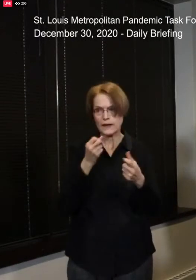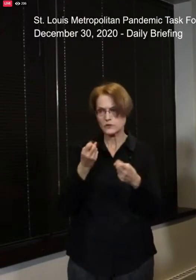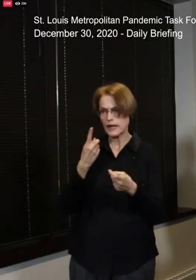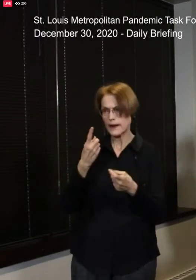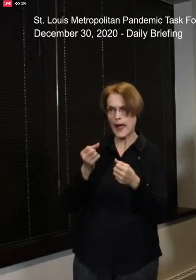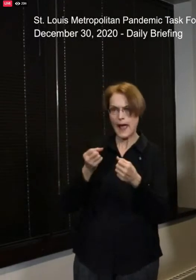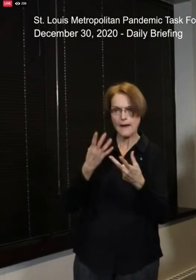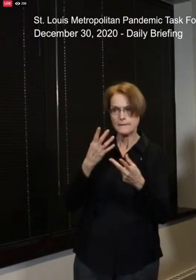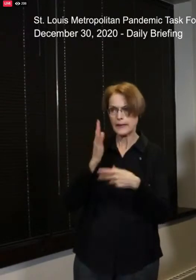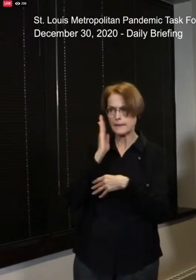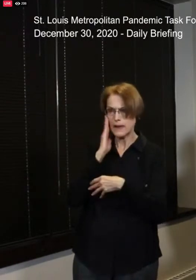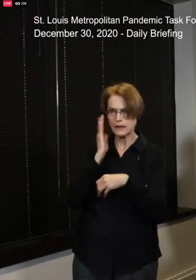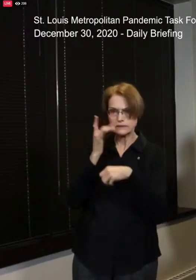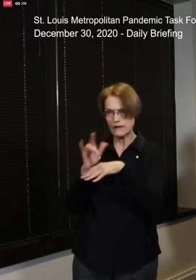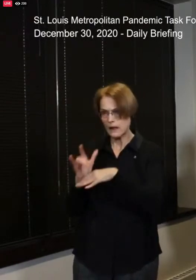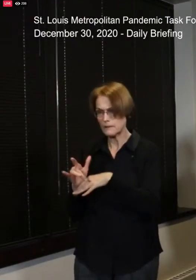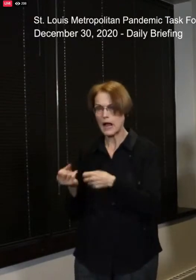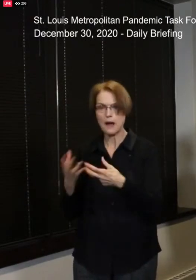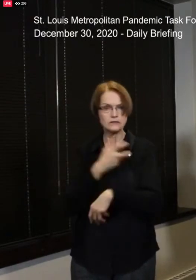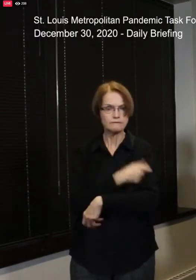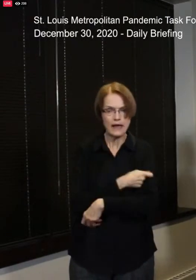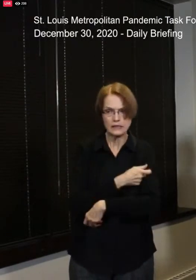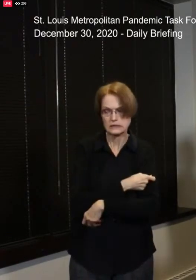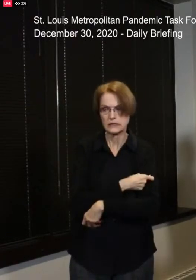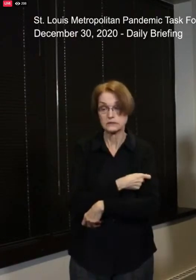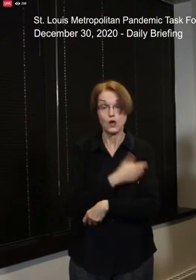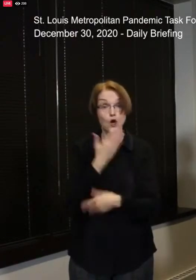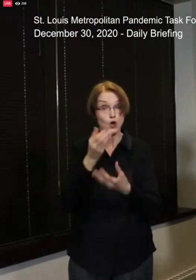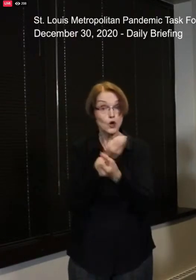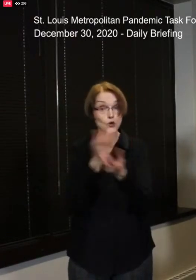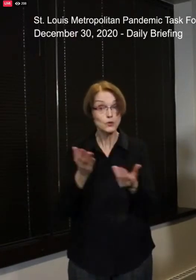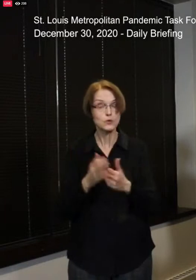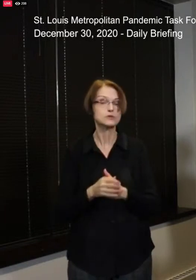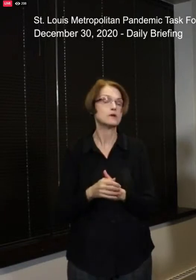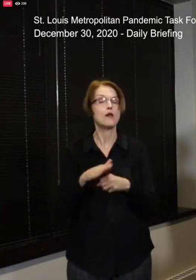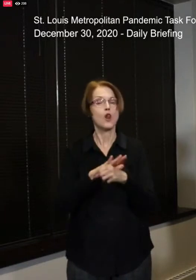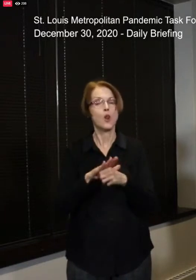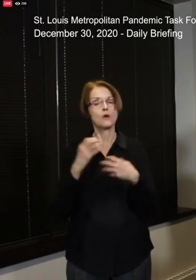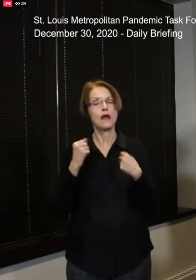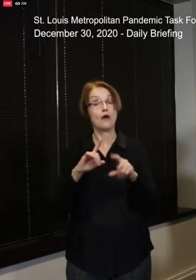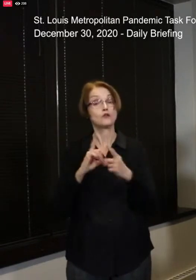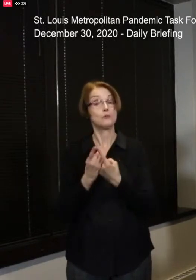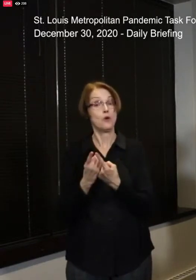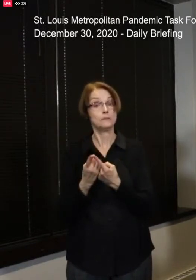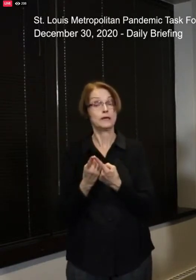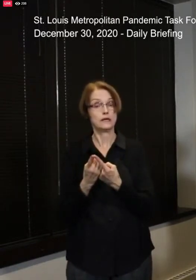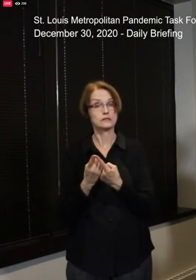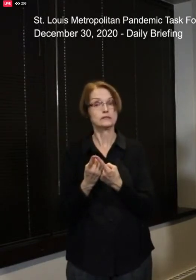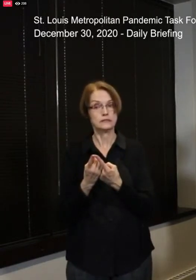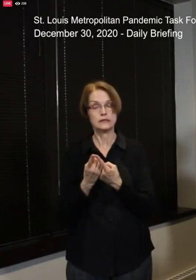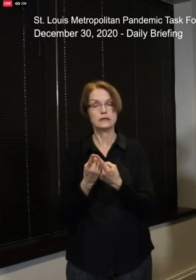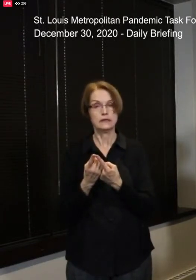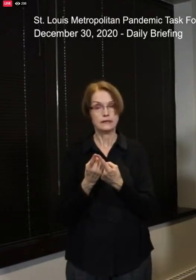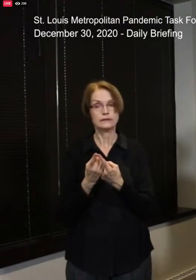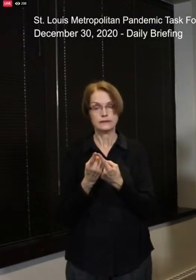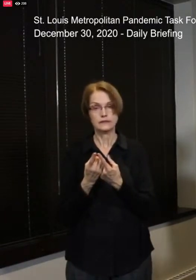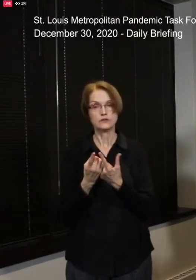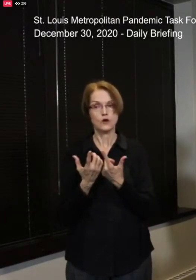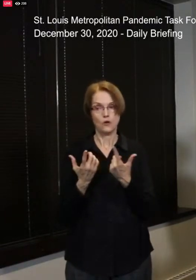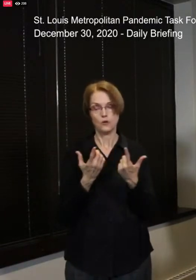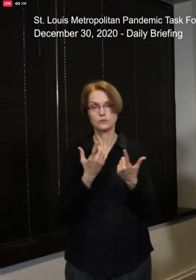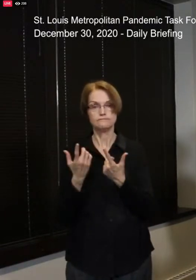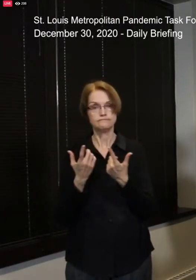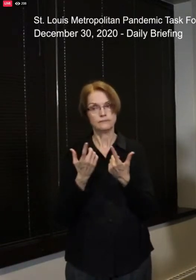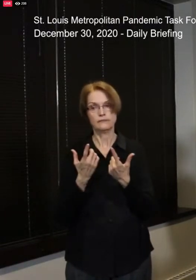trying to understand how much vaccine. The good news is that local health departments have been working on mass